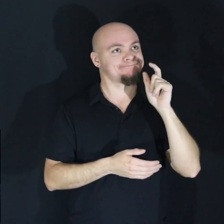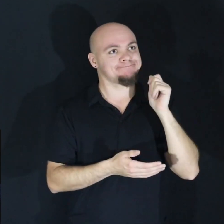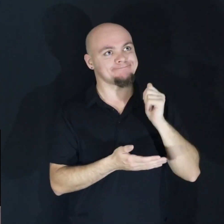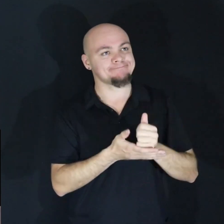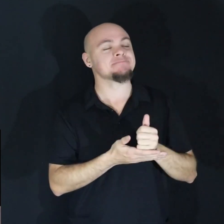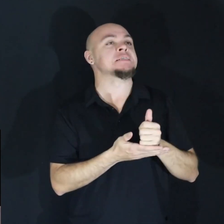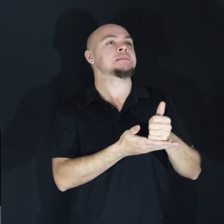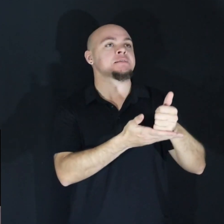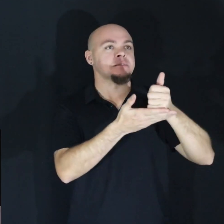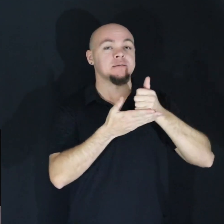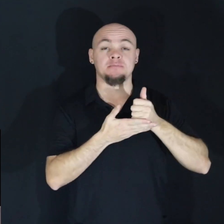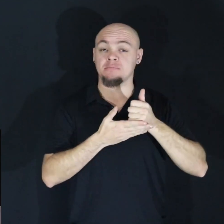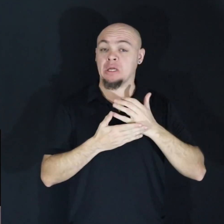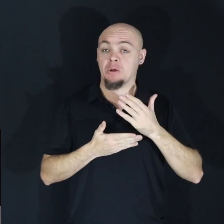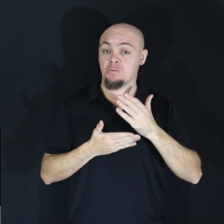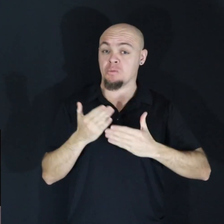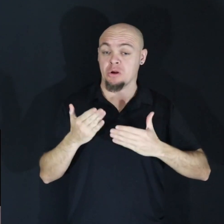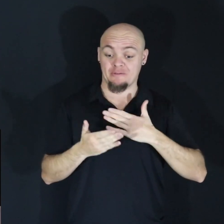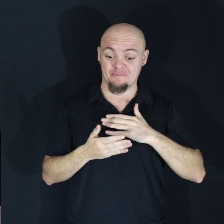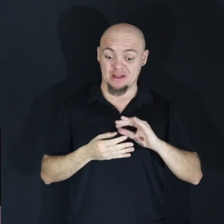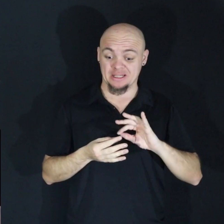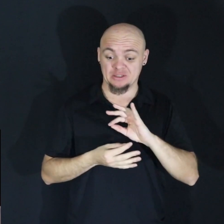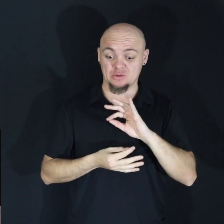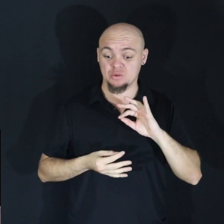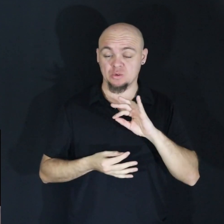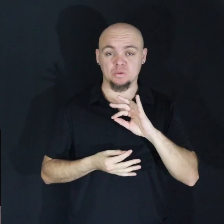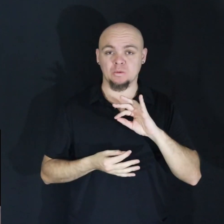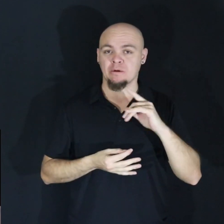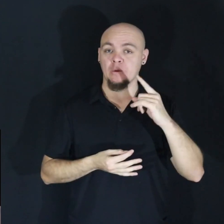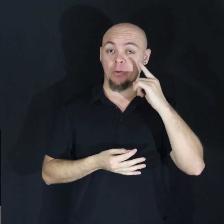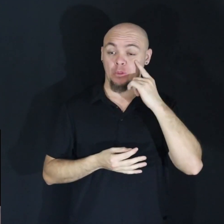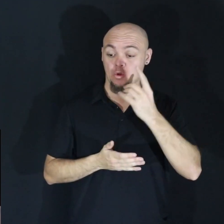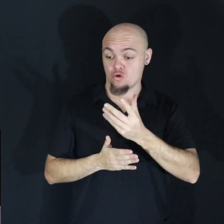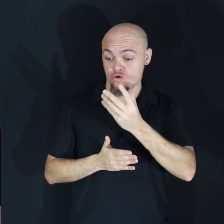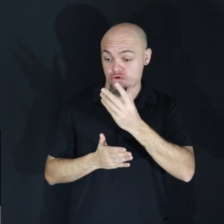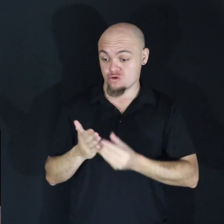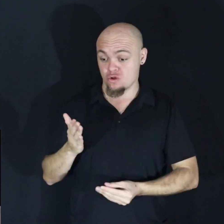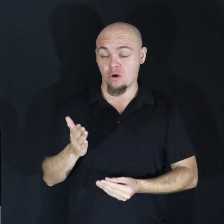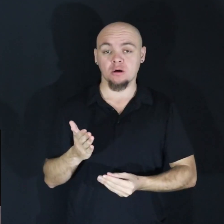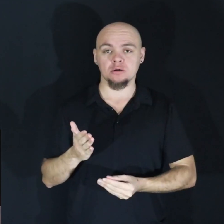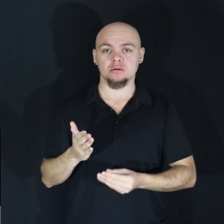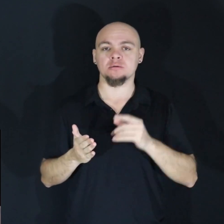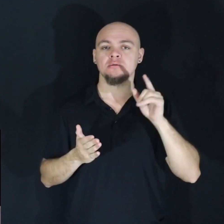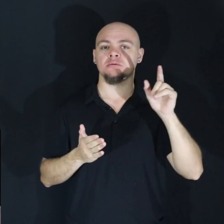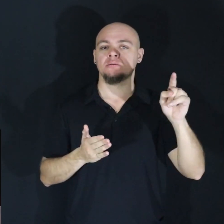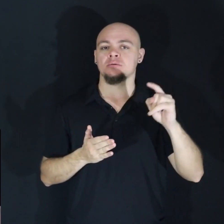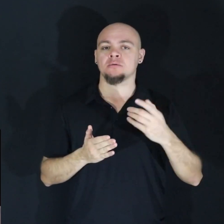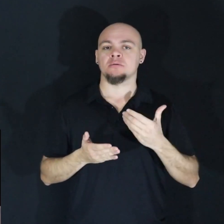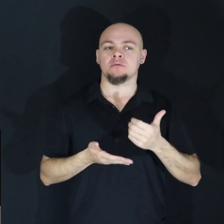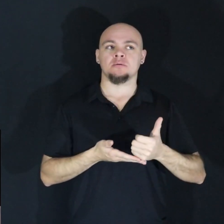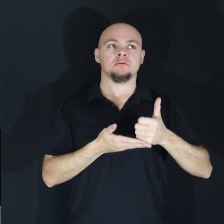Penny resurrected a part of my soul that I thought I'd lost in that swimming pool.